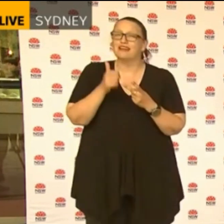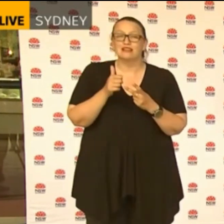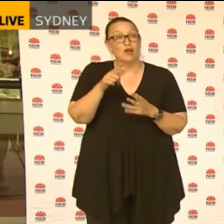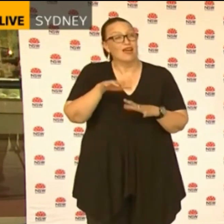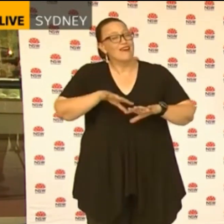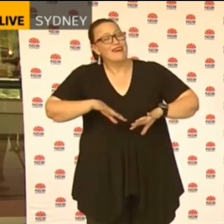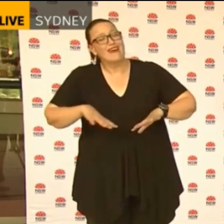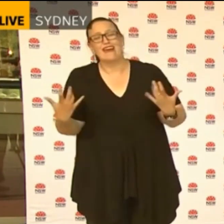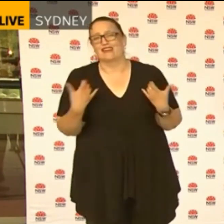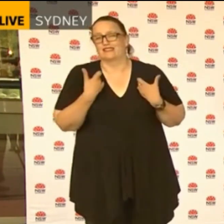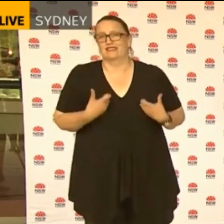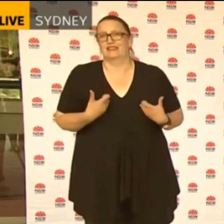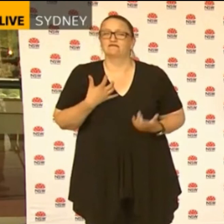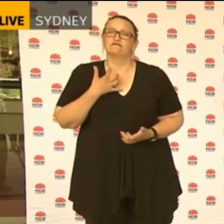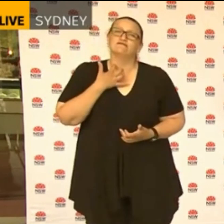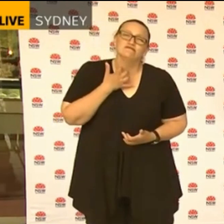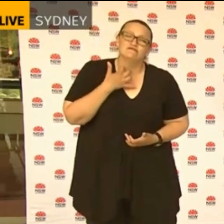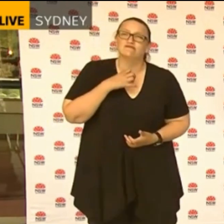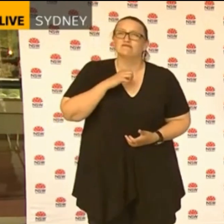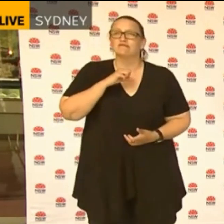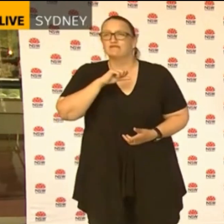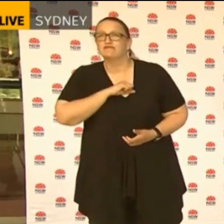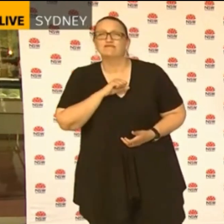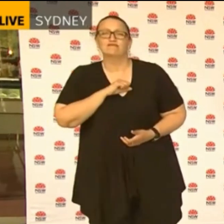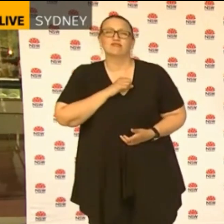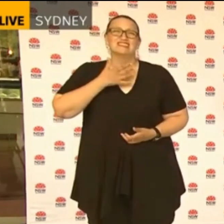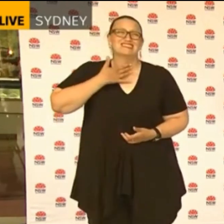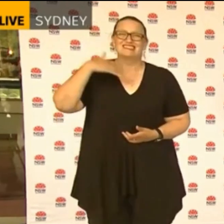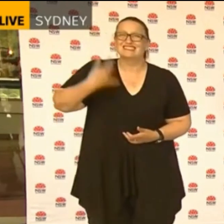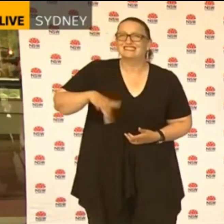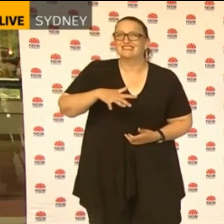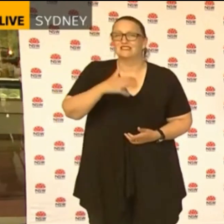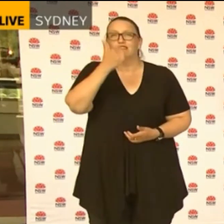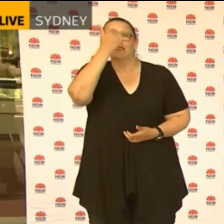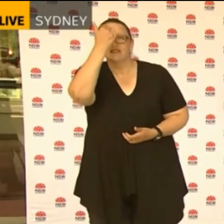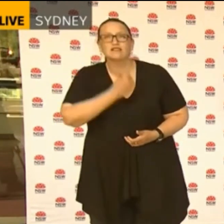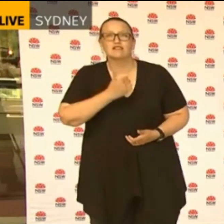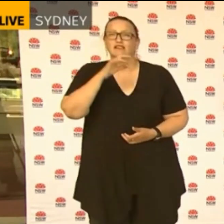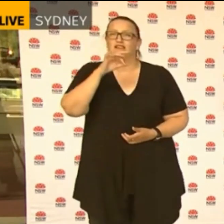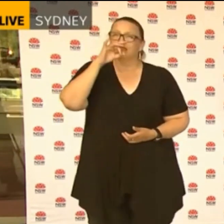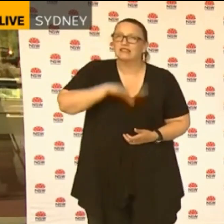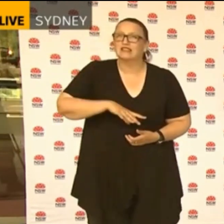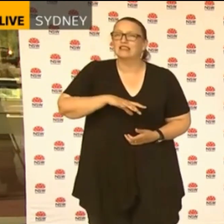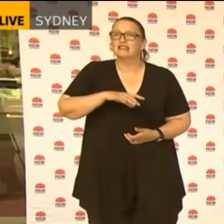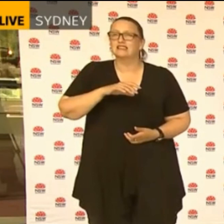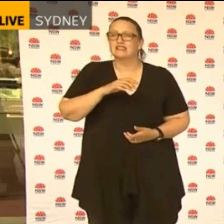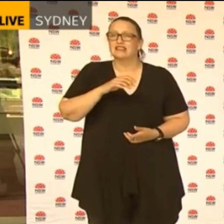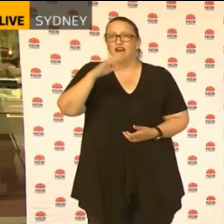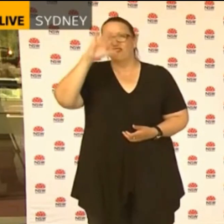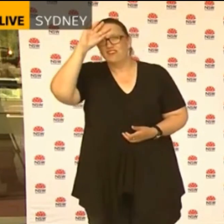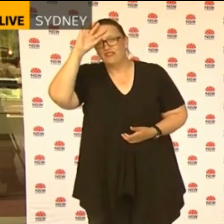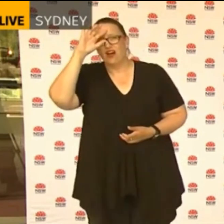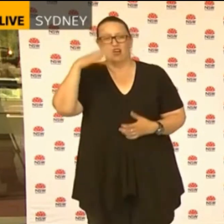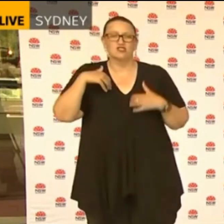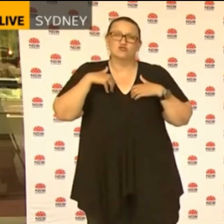And as Dr. Chant has said, the mildest of symptoms are where we really want you to come forward and get tested, because that allows health to make assessments on what